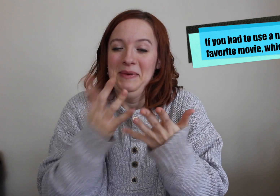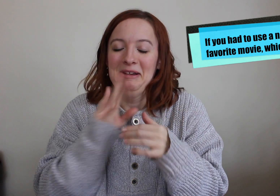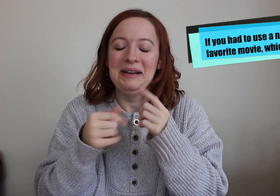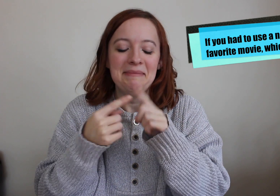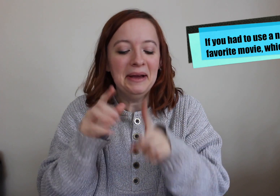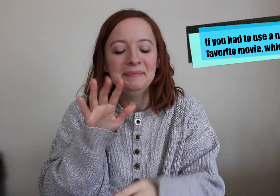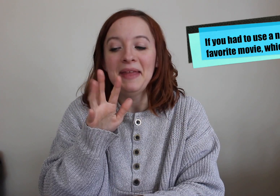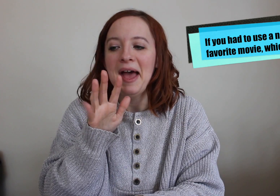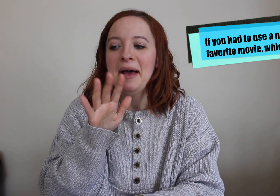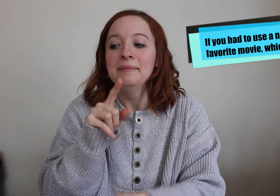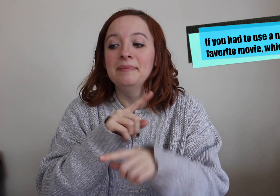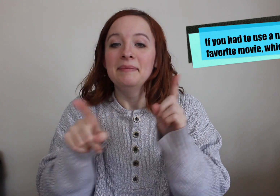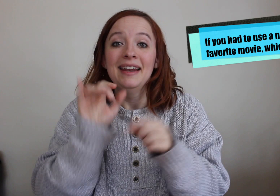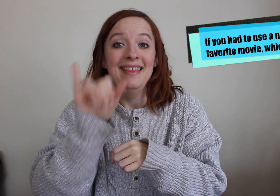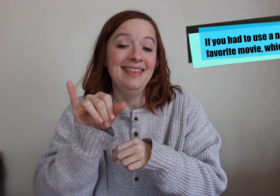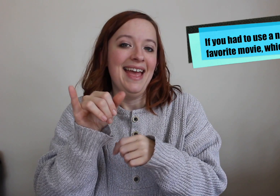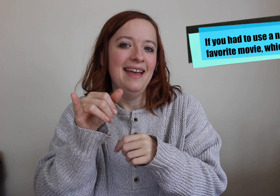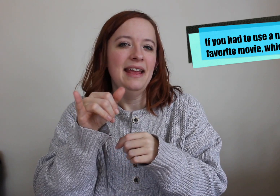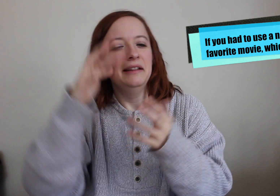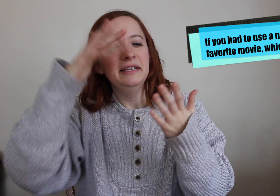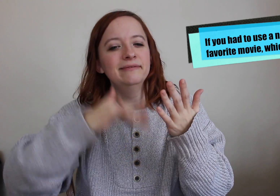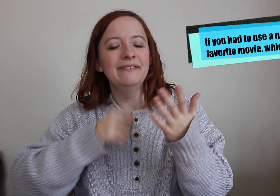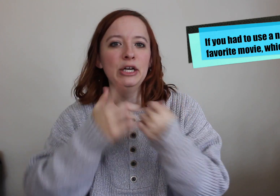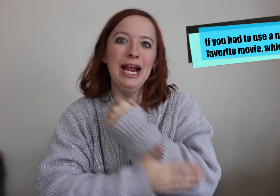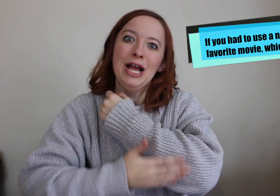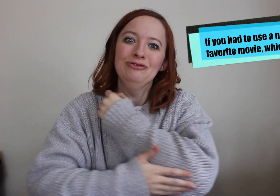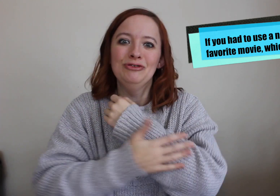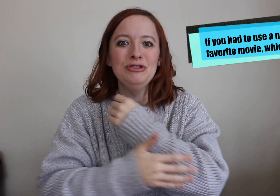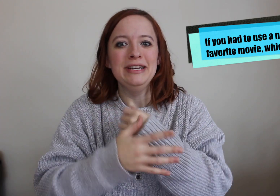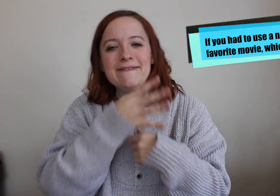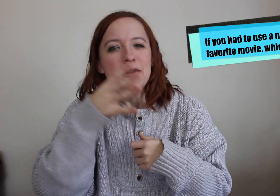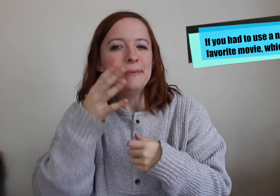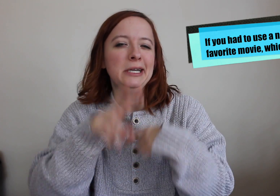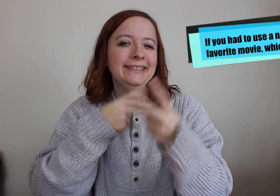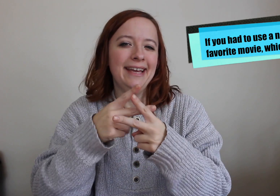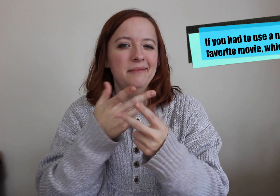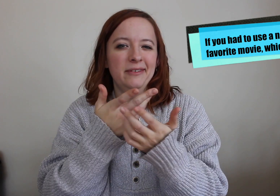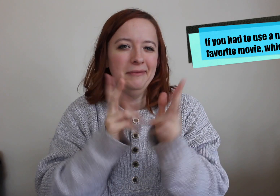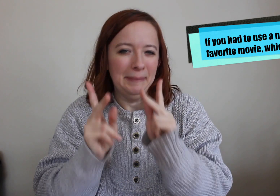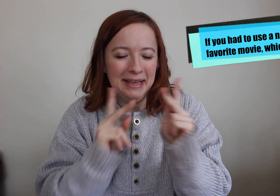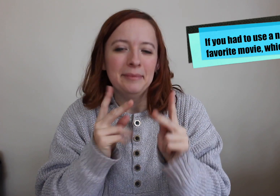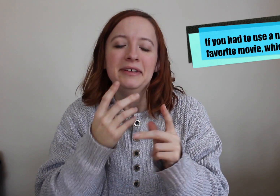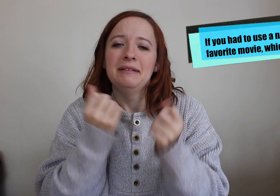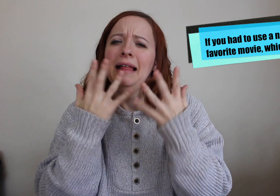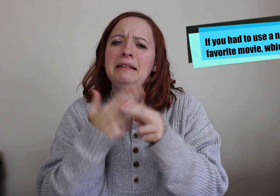below if you want to see what I'm talking about. In that one, I looked at the list of like characters, and it's a lot of like country and farm type of